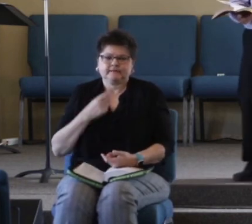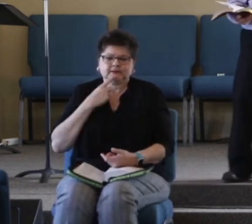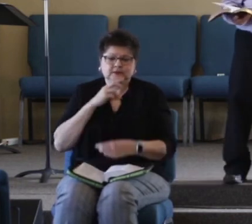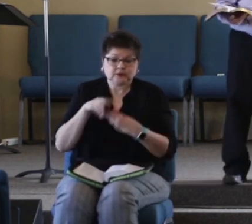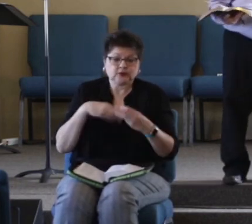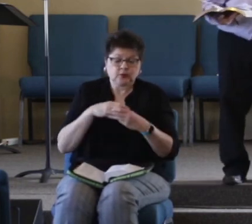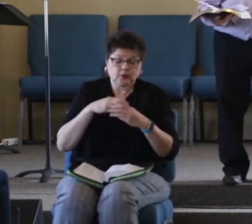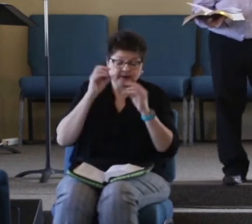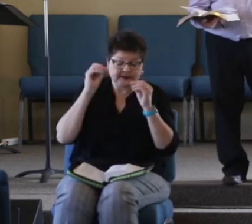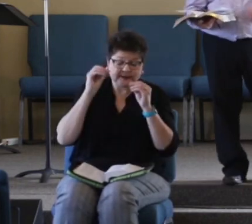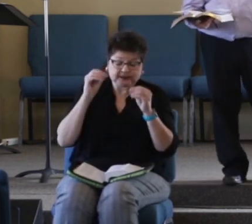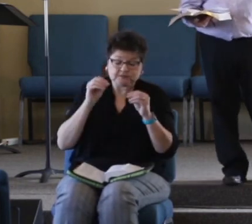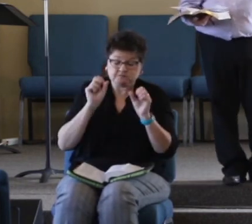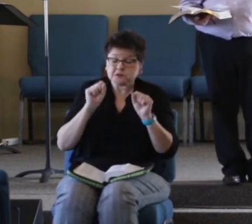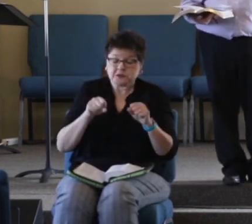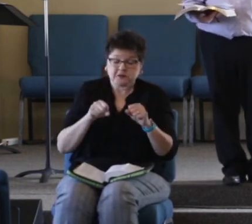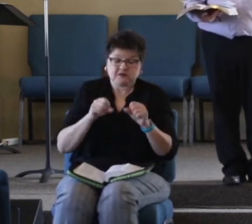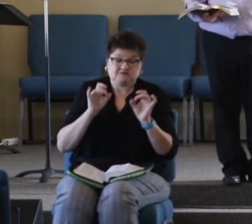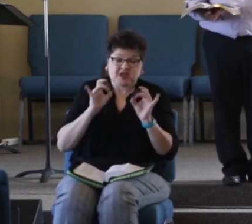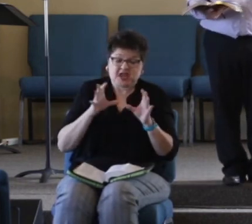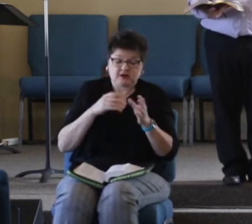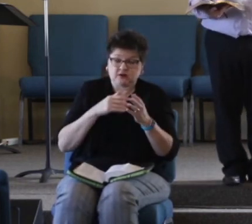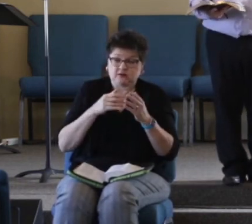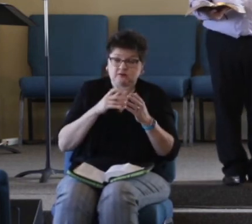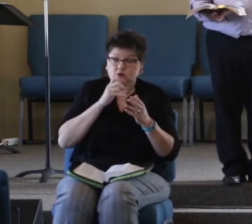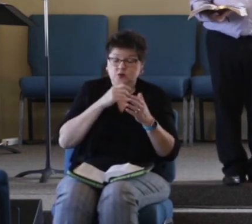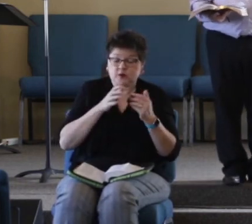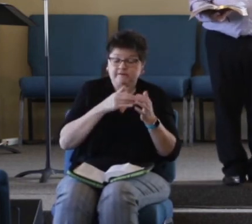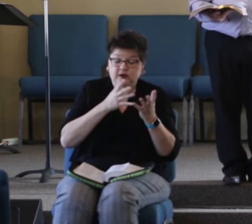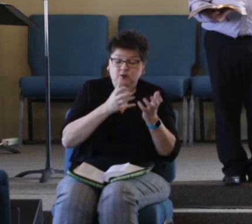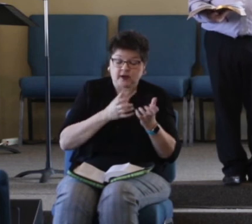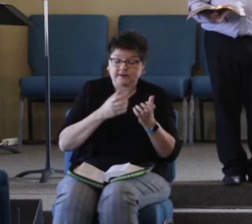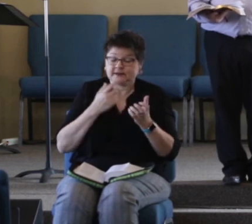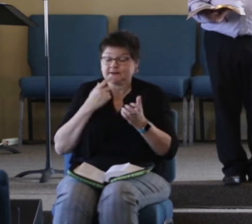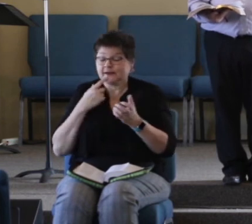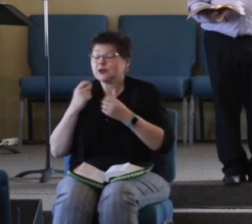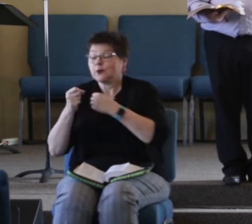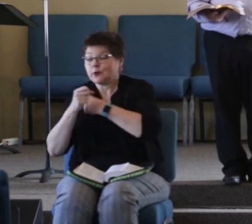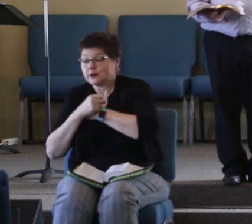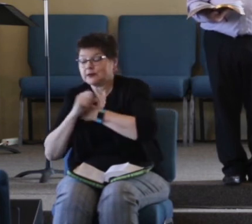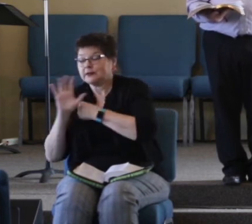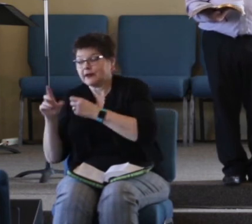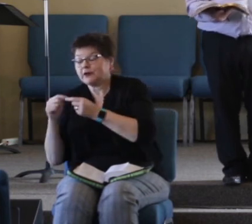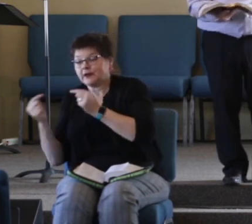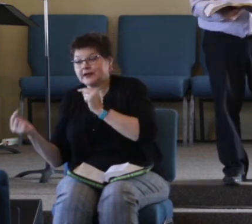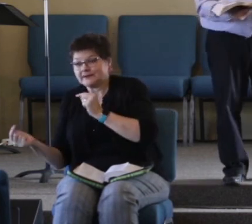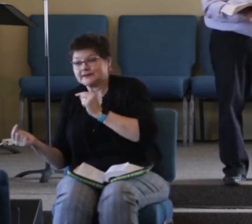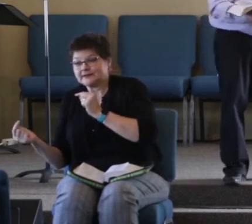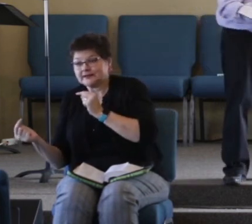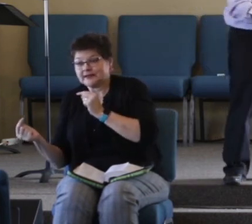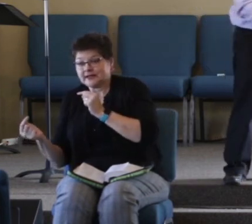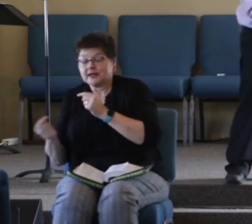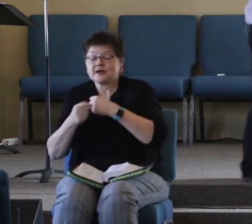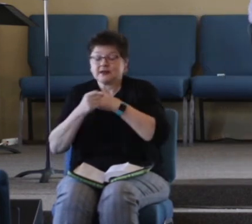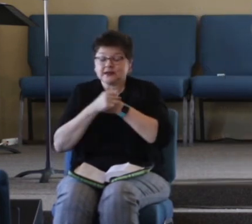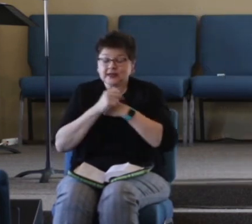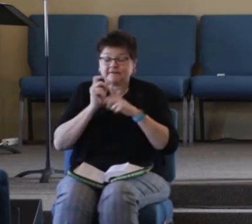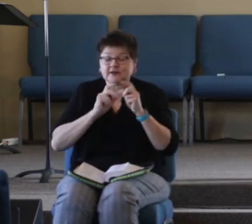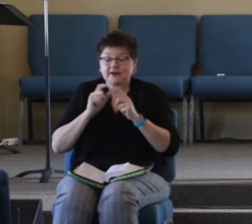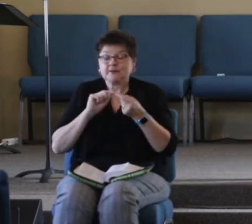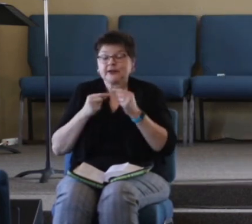can hate who you want to, but I'm telling you to love your enemies. Love those that hurt you,